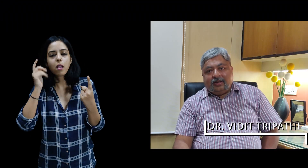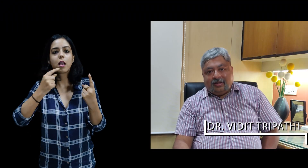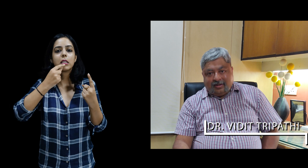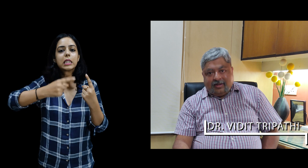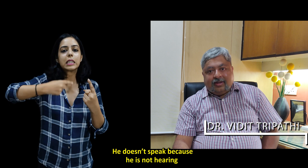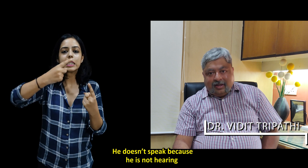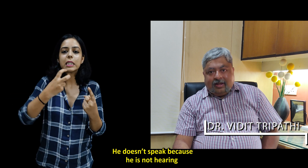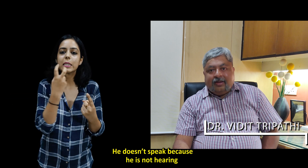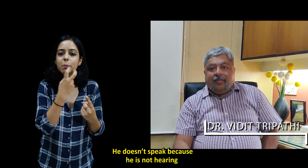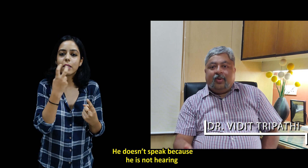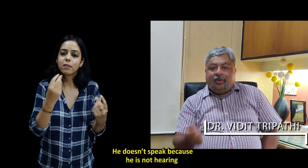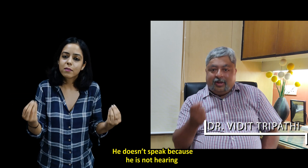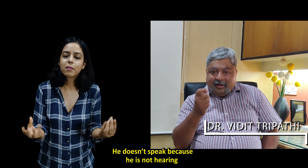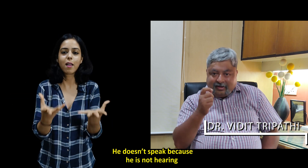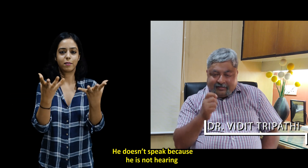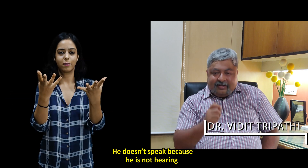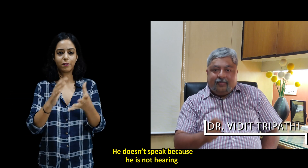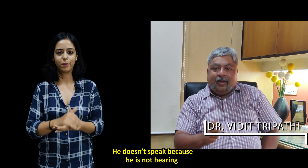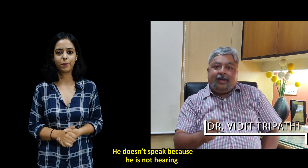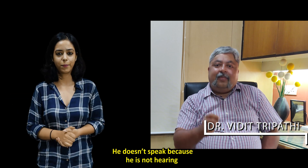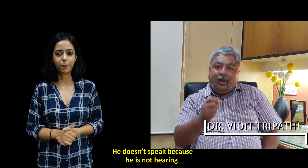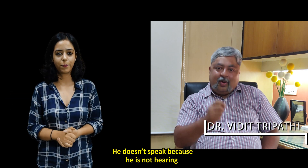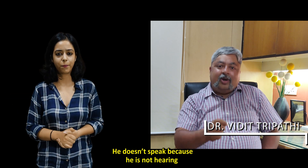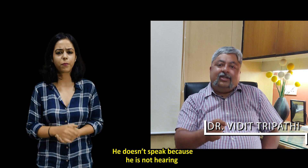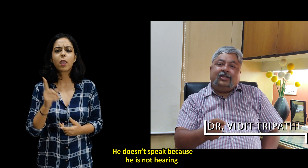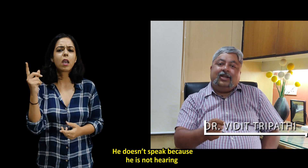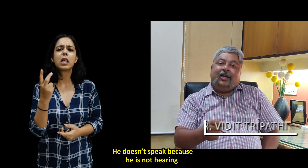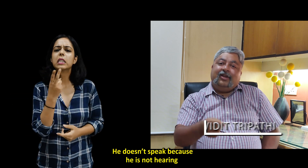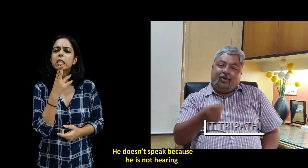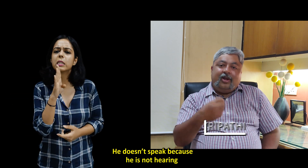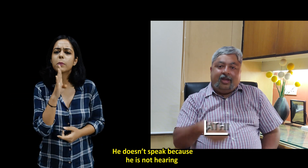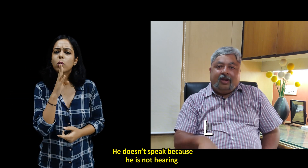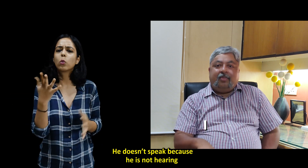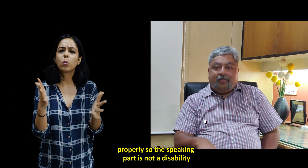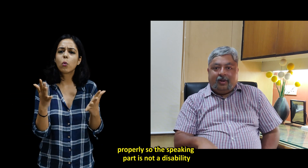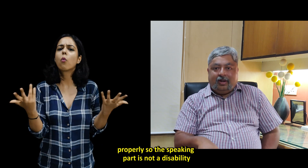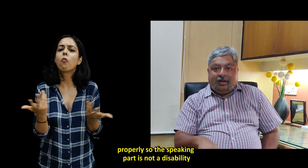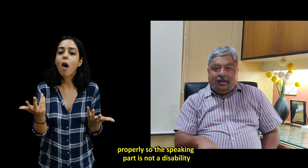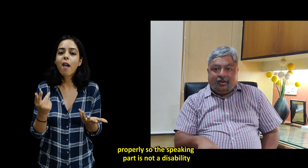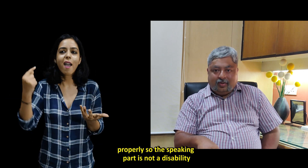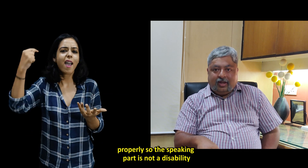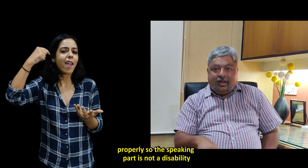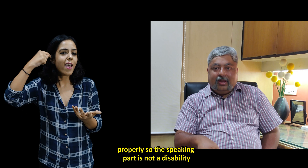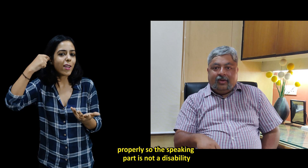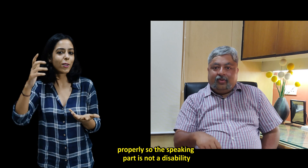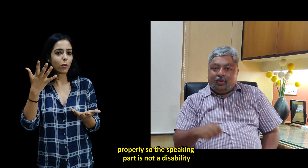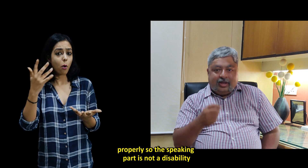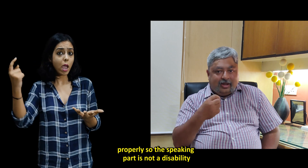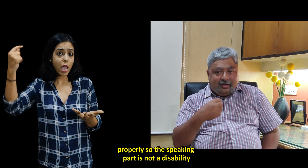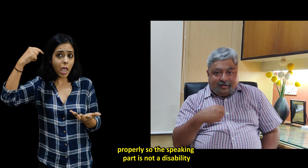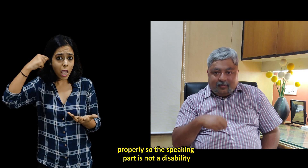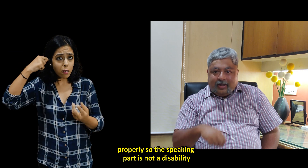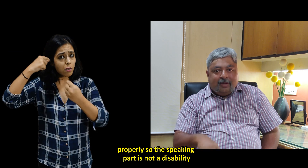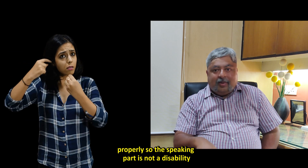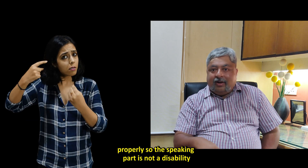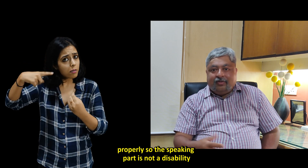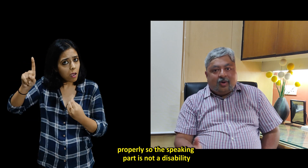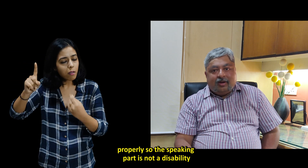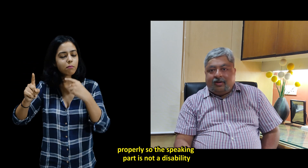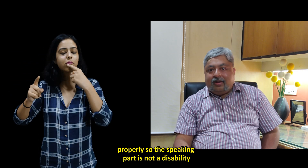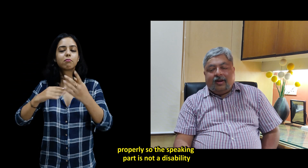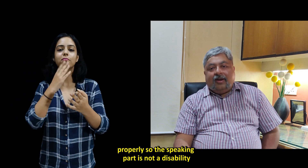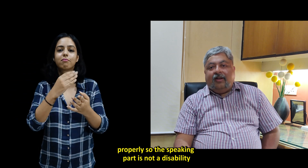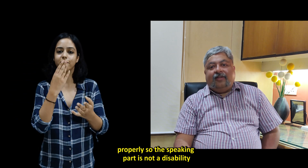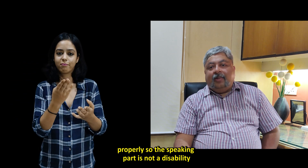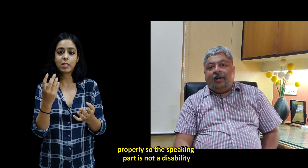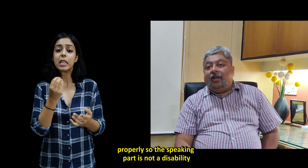speaking yeah because he doesn't speak because he's not hearing properly okay so the he the speaking part